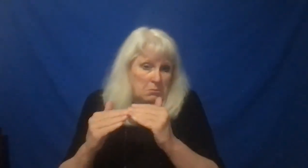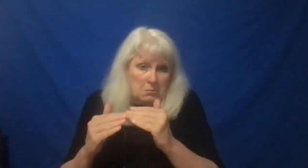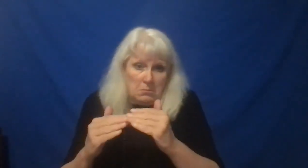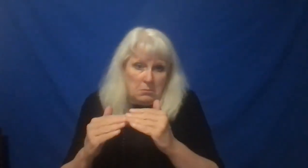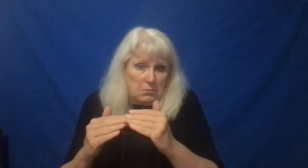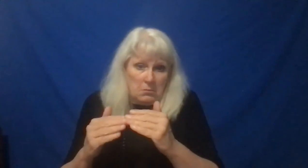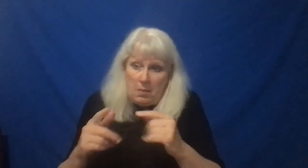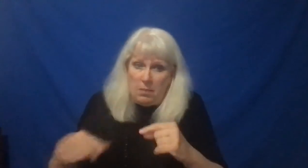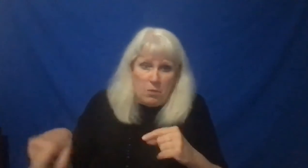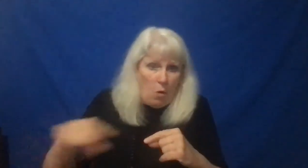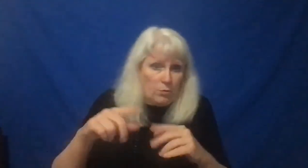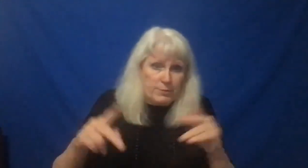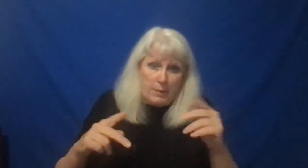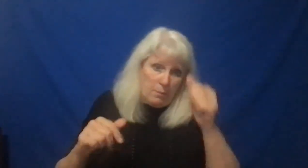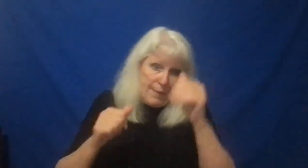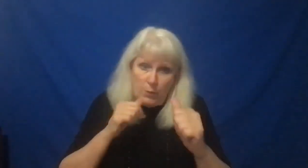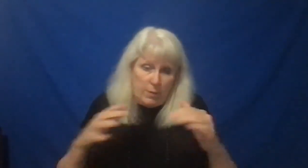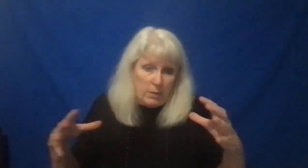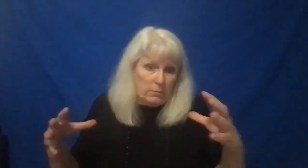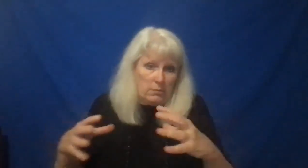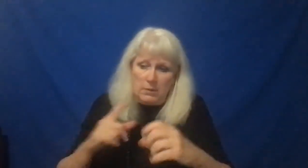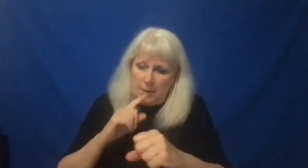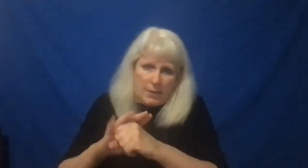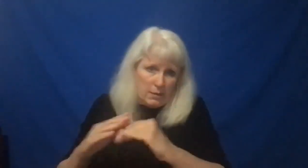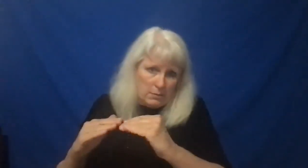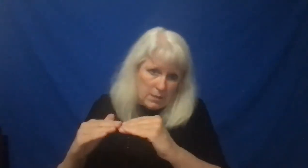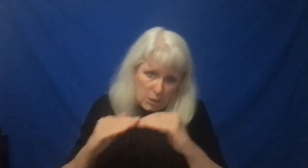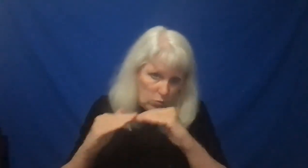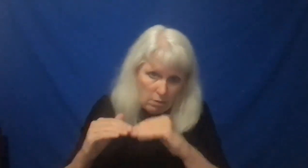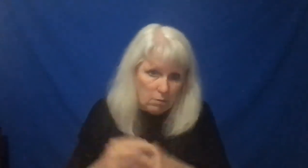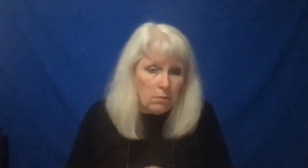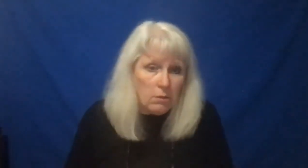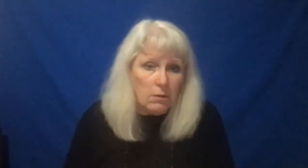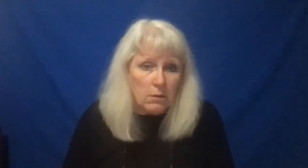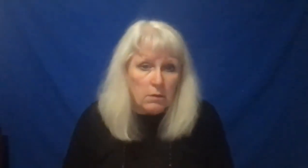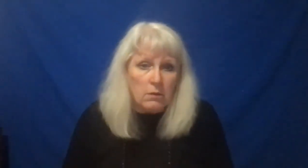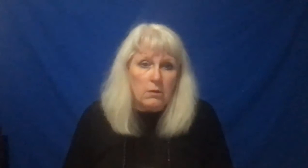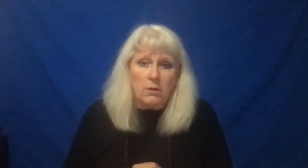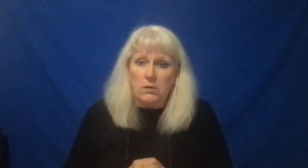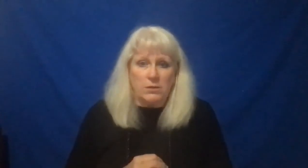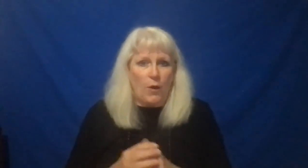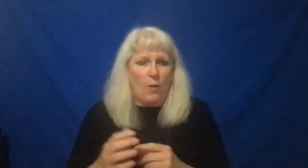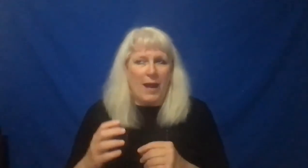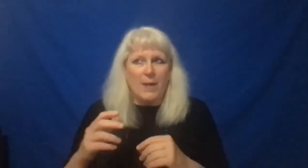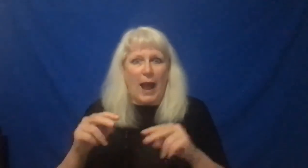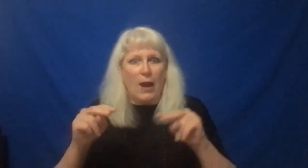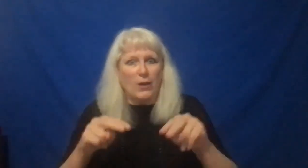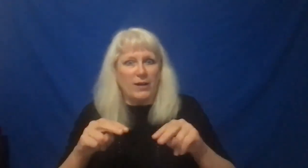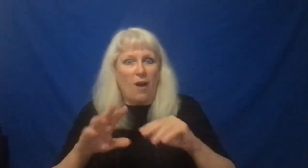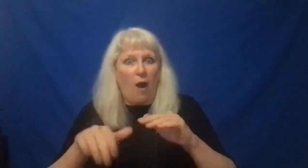committed. And then if you add all the membership and all of the groups to what we do,